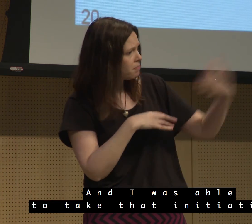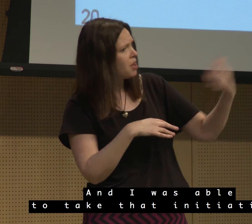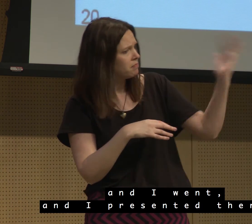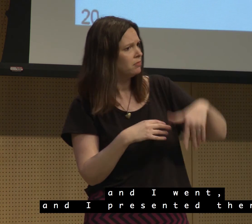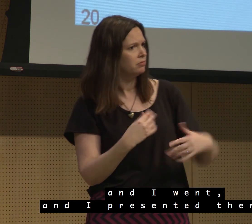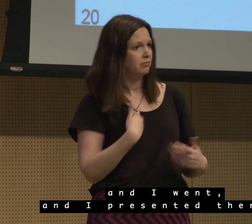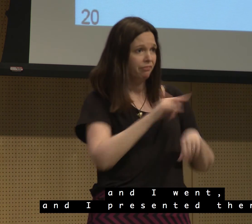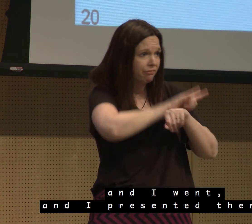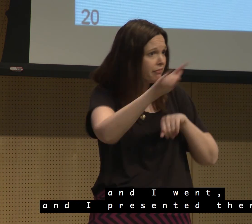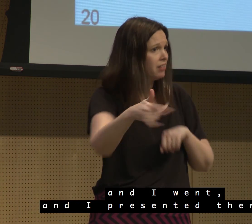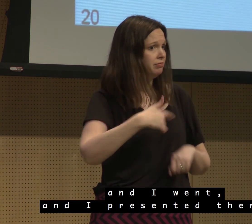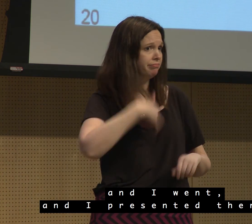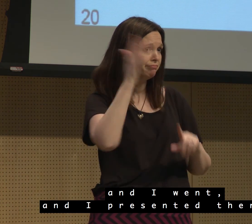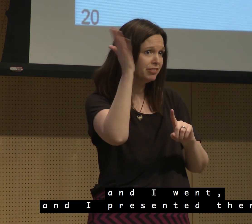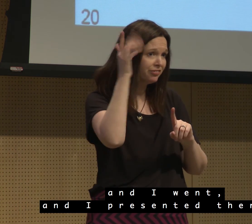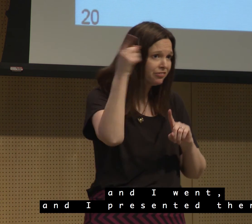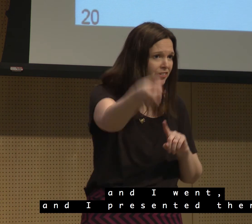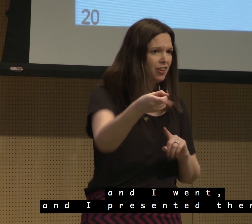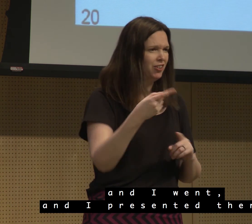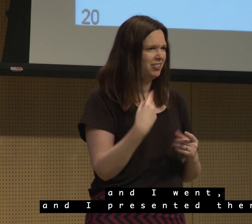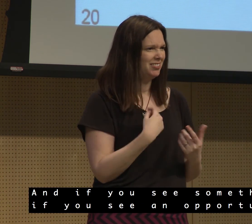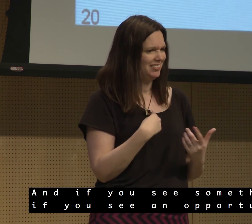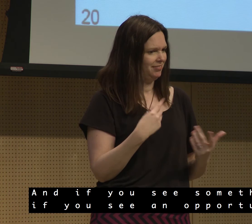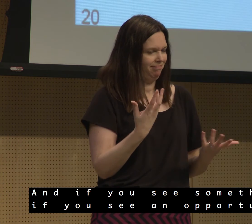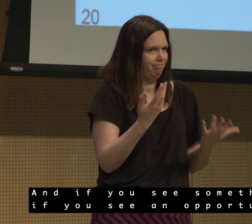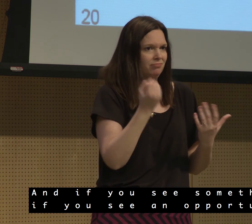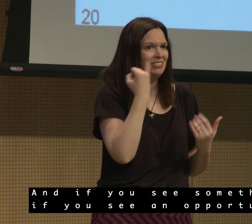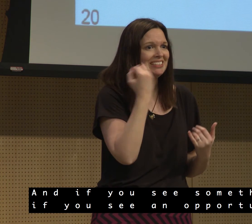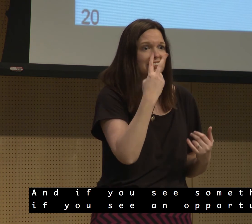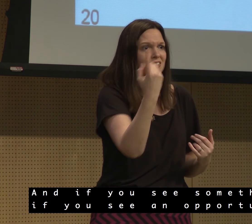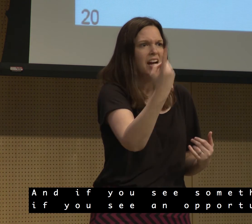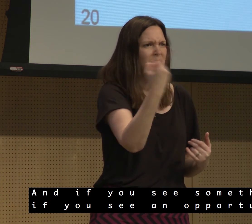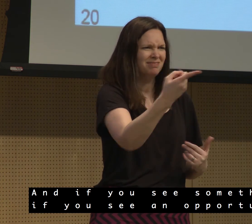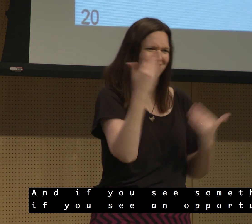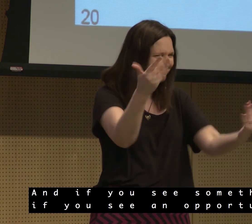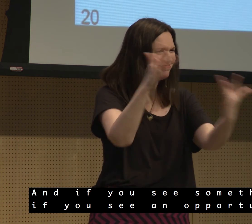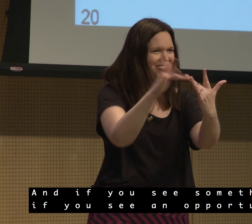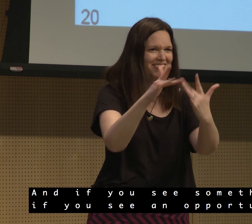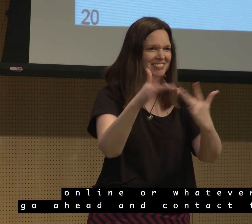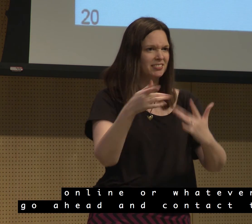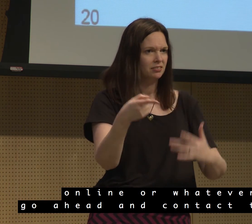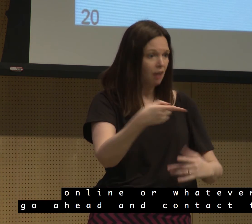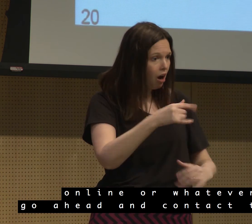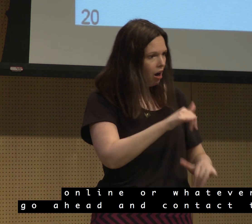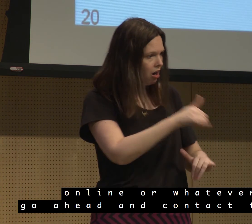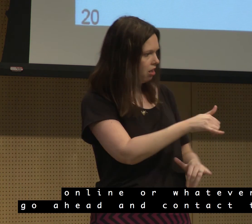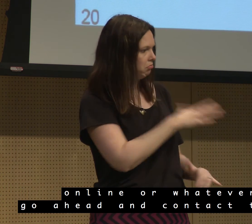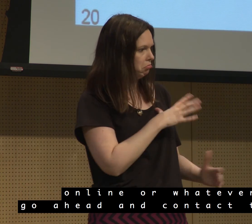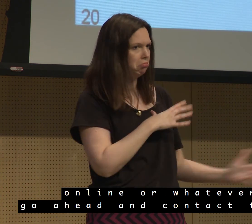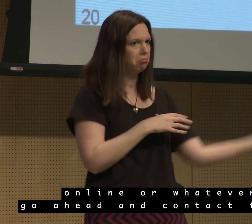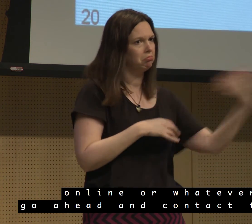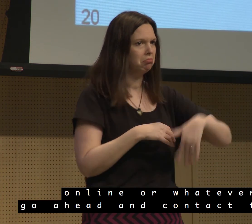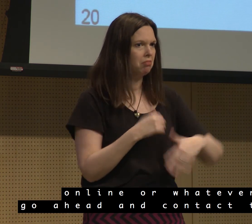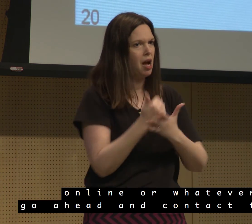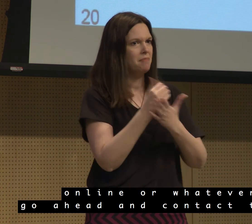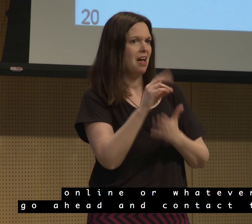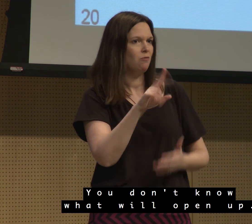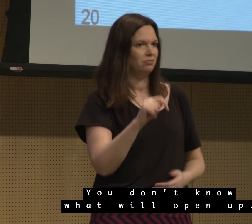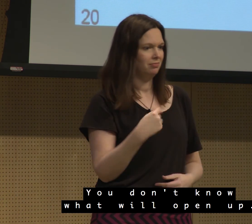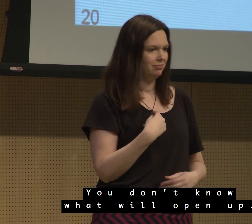that initiative, and I went and I presented there. And if you see something, if you see an opportunity online or whatever, go ahead and contact them.